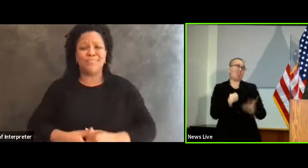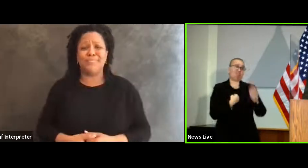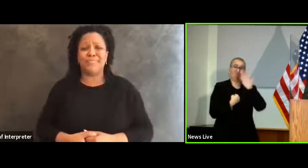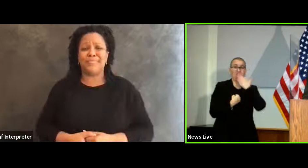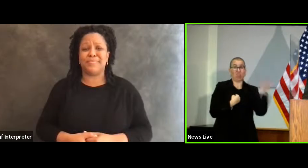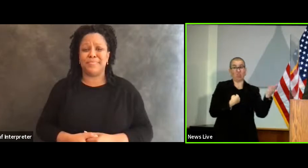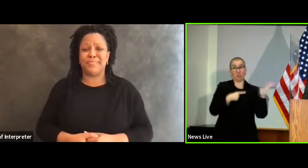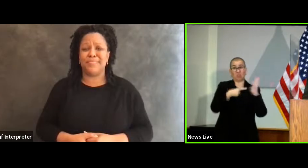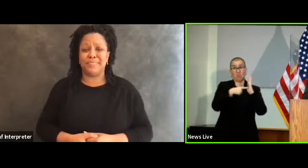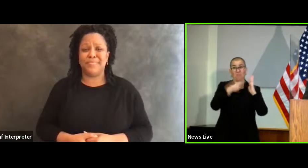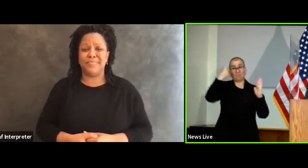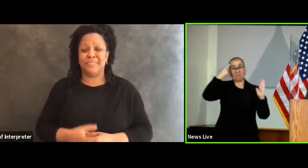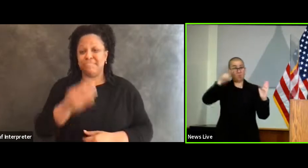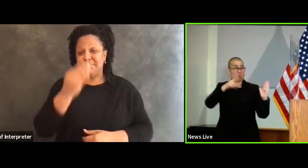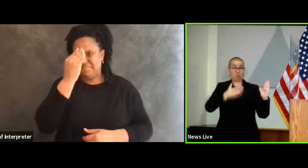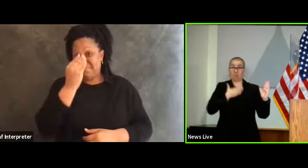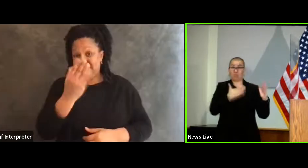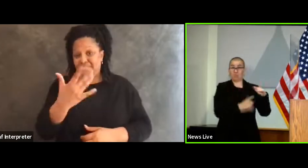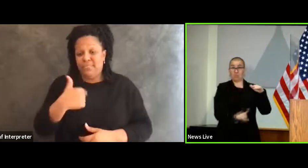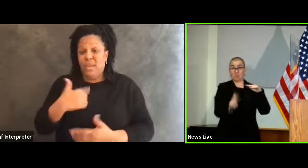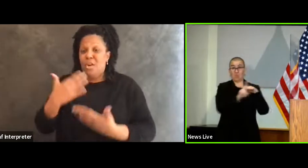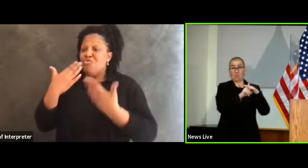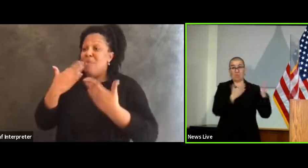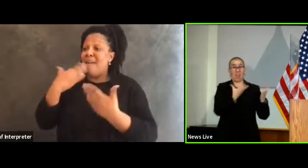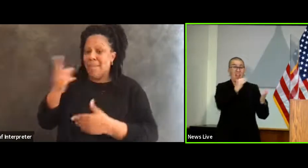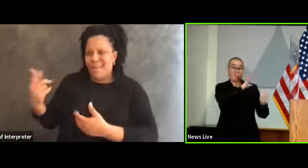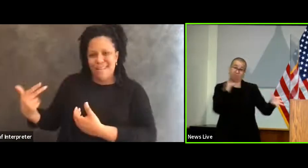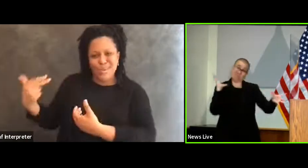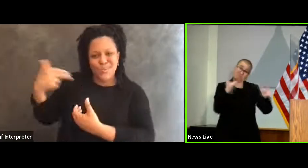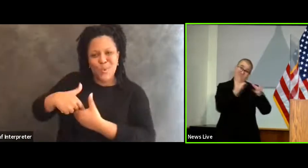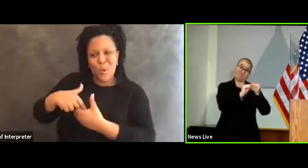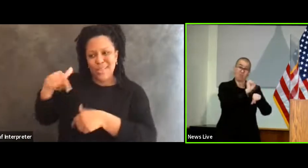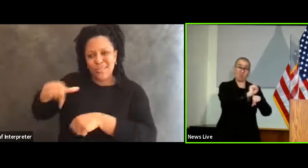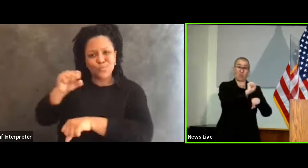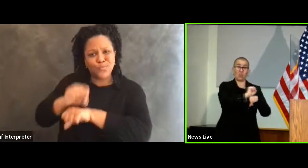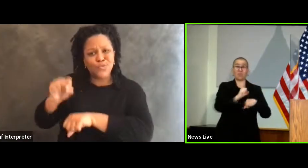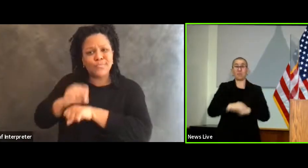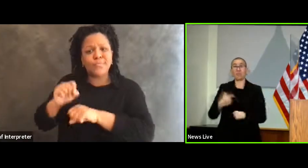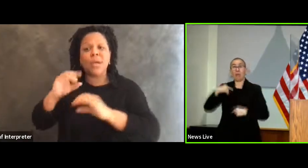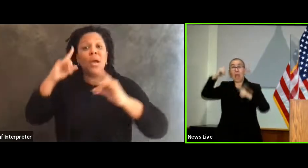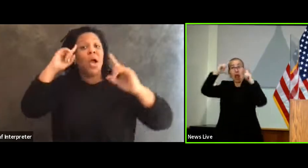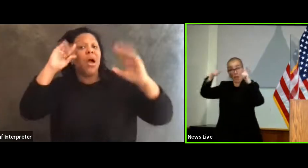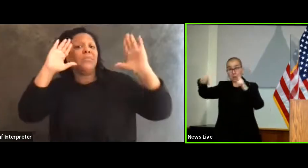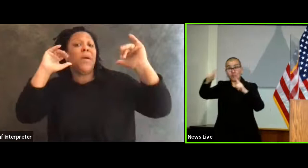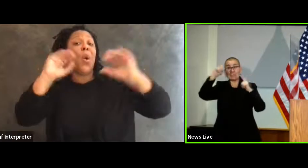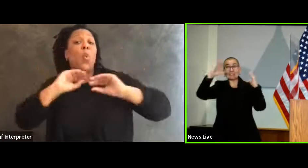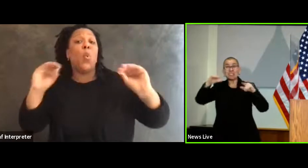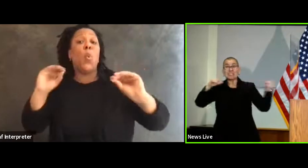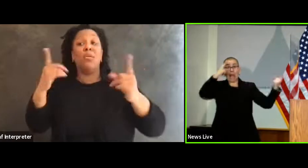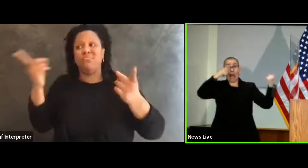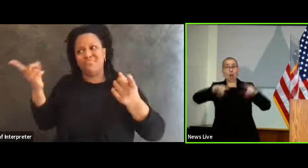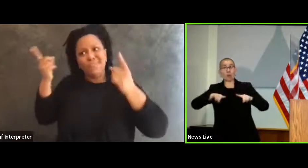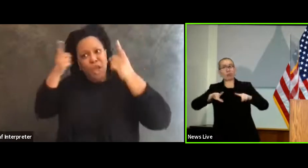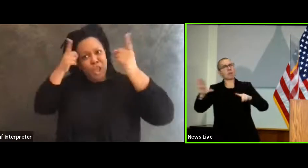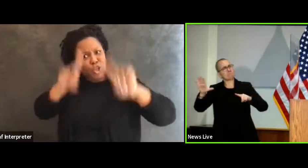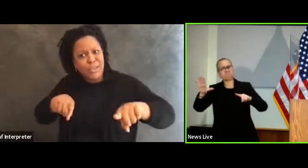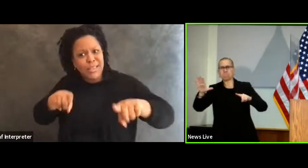grateful for you joining the work with these folks, not with an expectation that that means you're going to agree with everything that we have, but it means we're going to